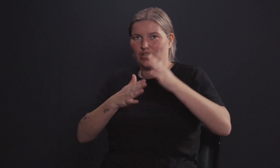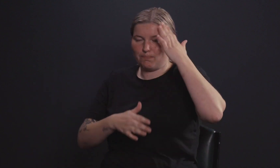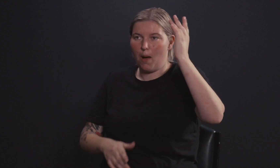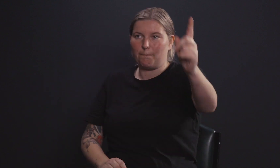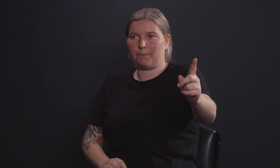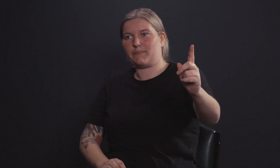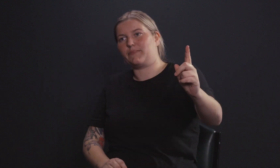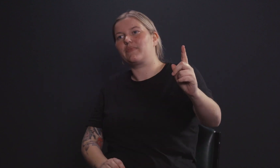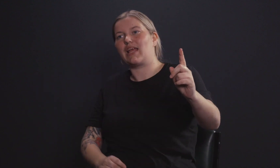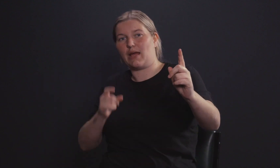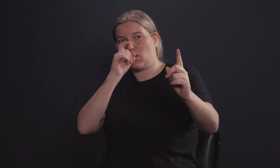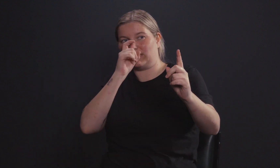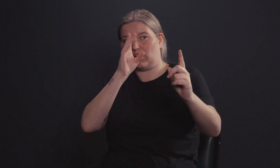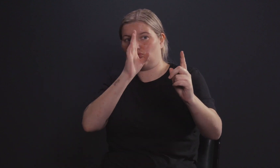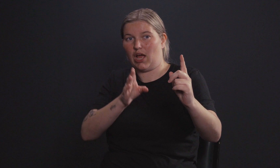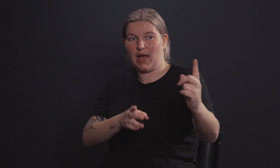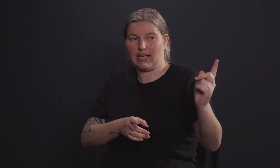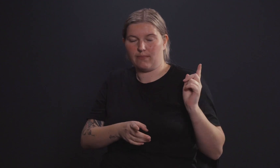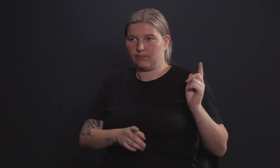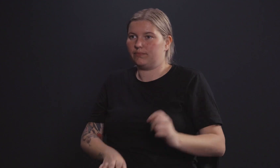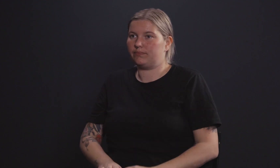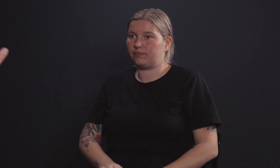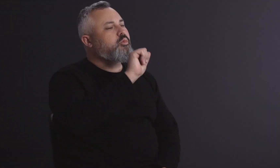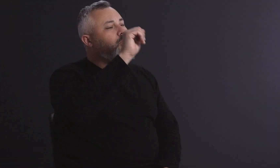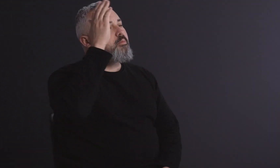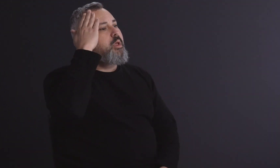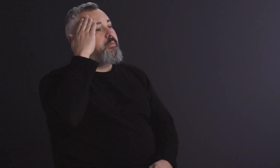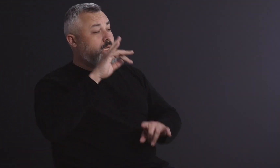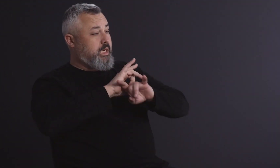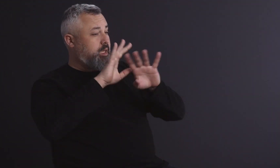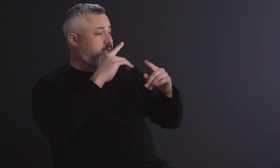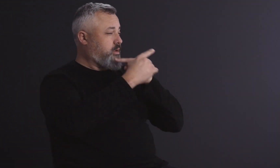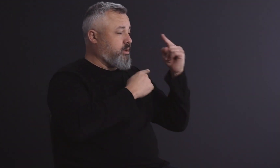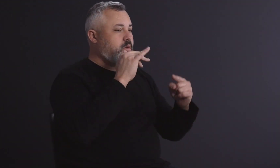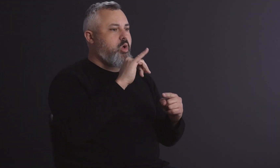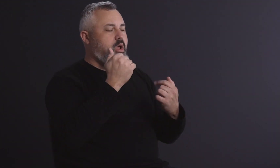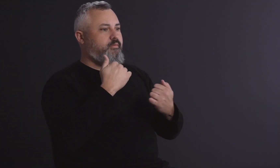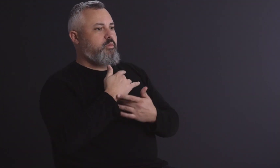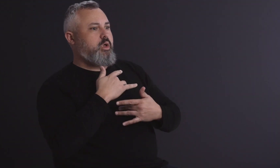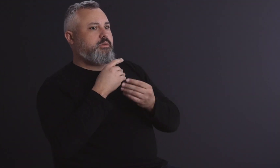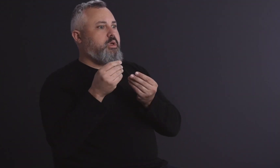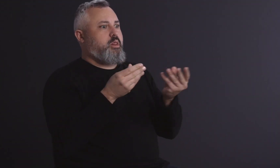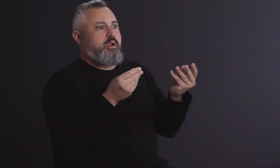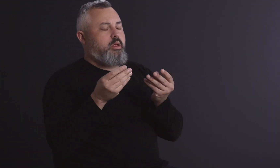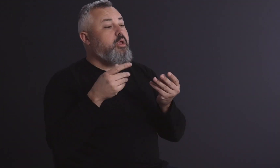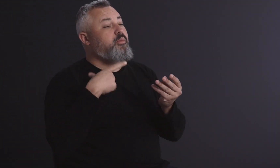I signed that to Mum, and then my sister came straight over. So when your mum explained things to you, was it clear, or did